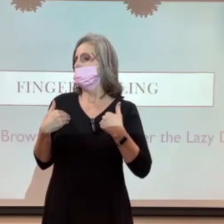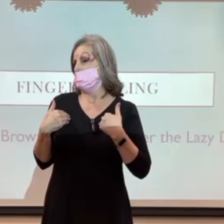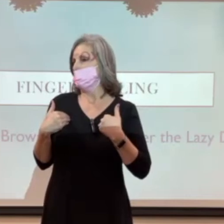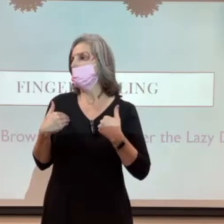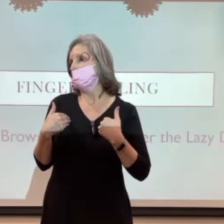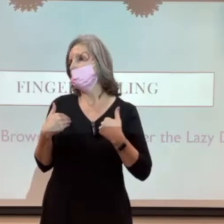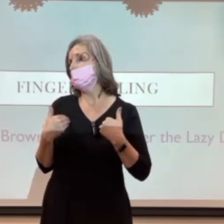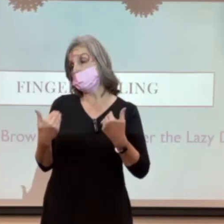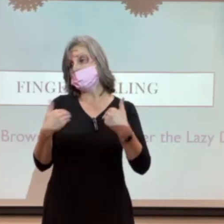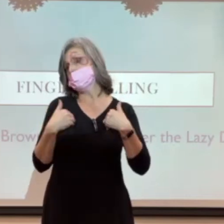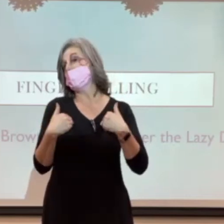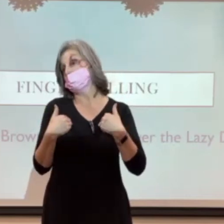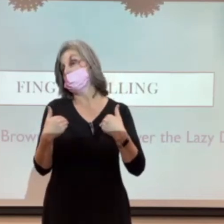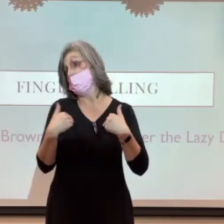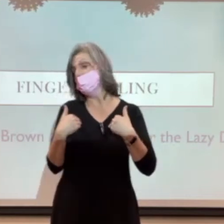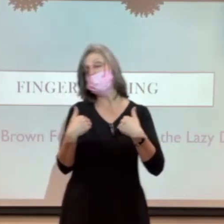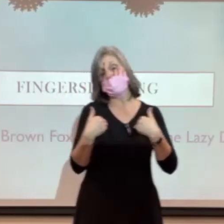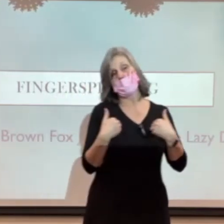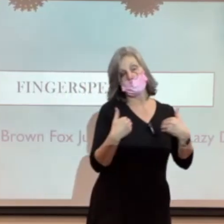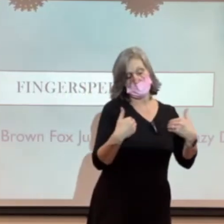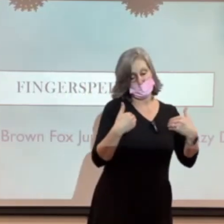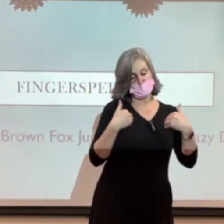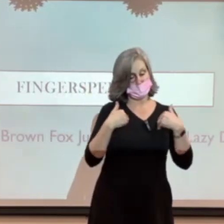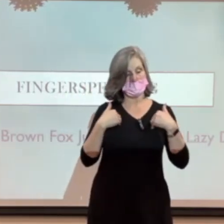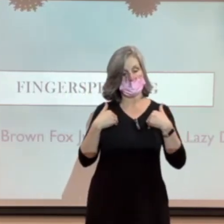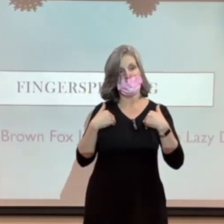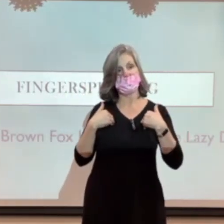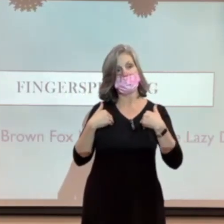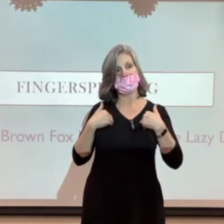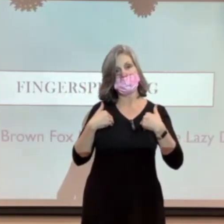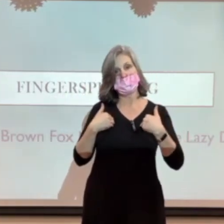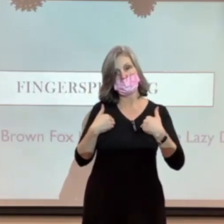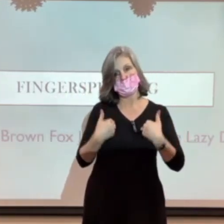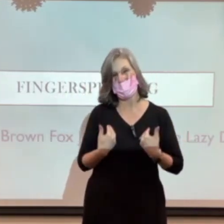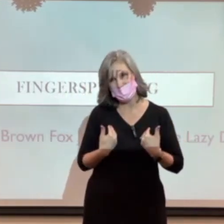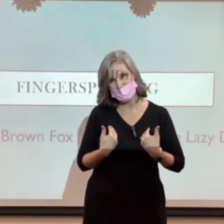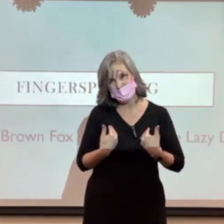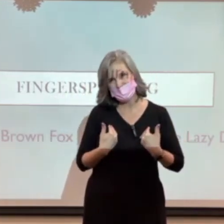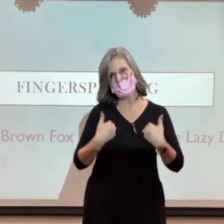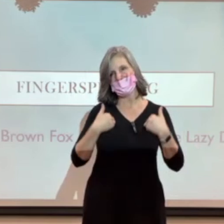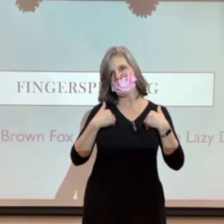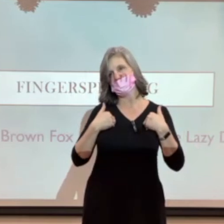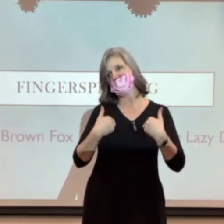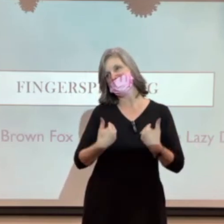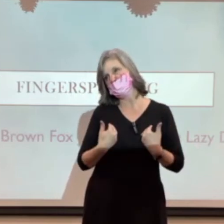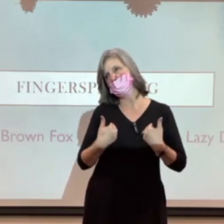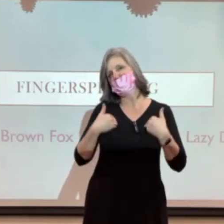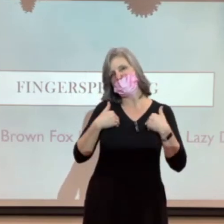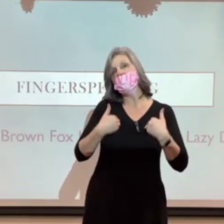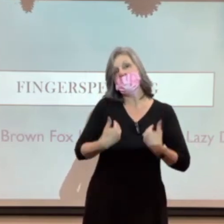Right. So this is the sign for have, but again, if we would use the sign for have and remember the sign for tired, right? We change the